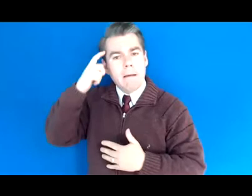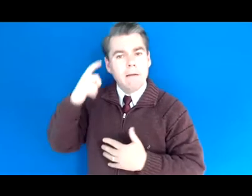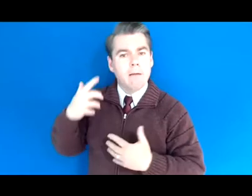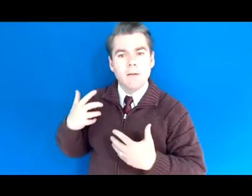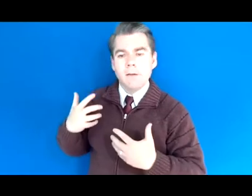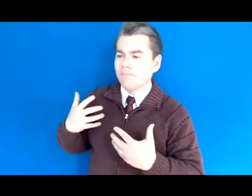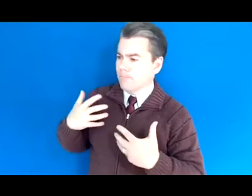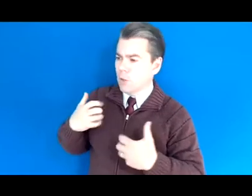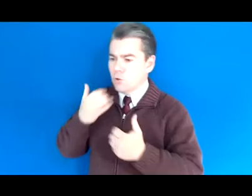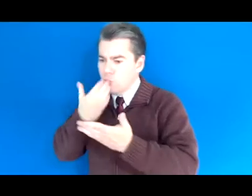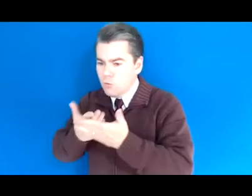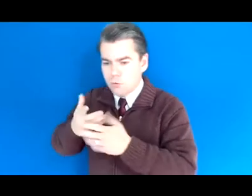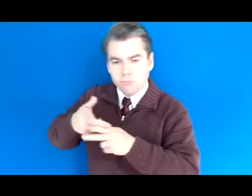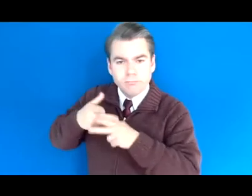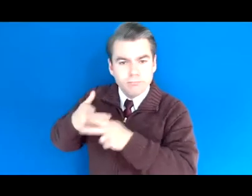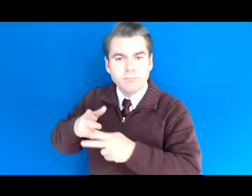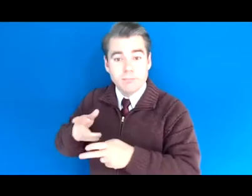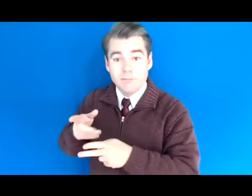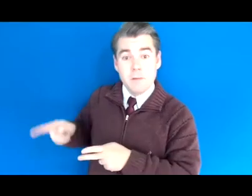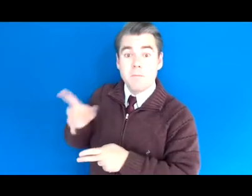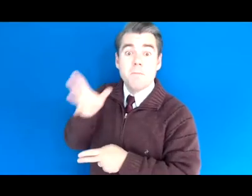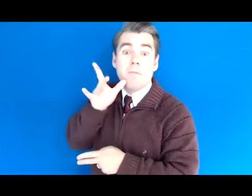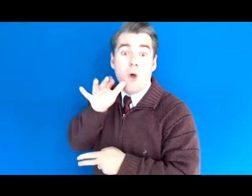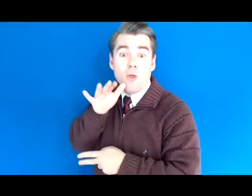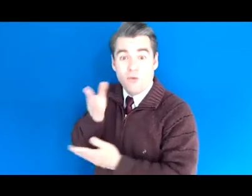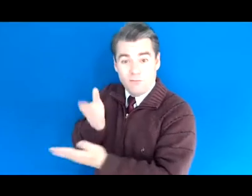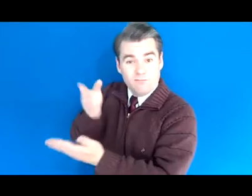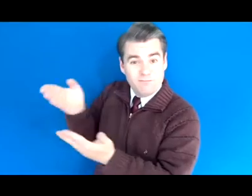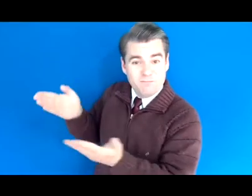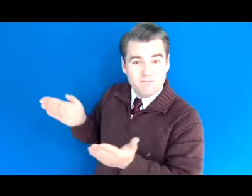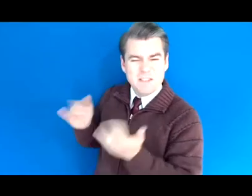on Plexus. So let's dive in.